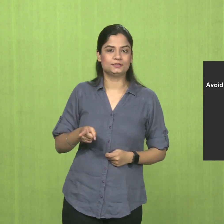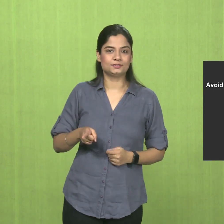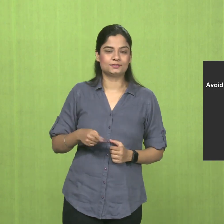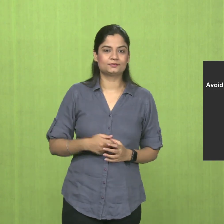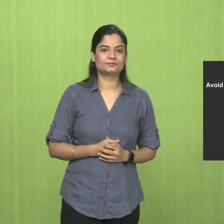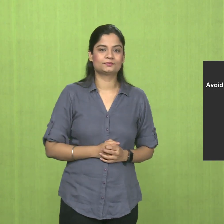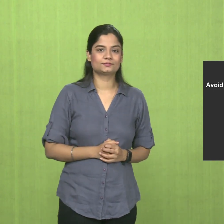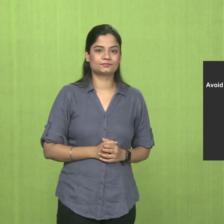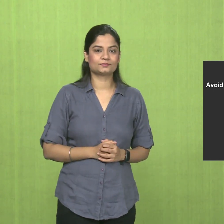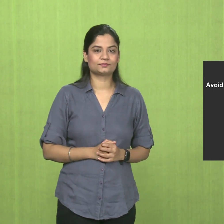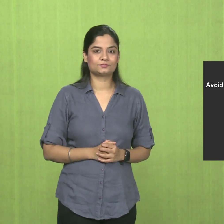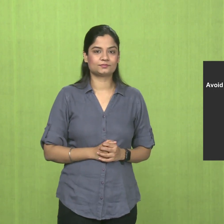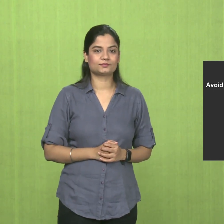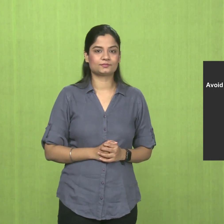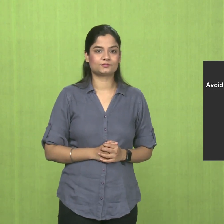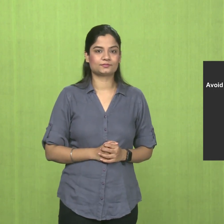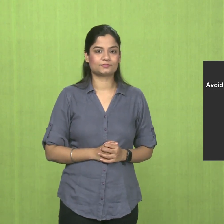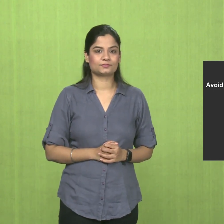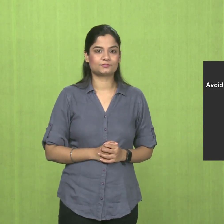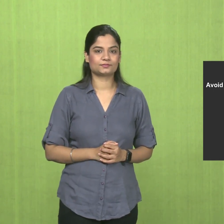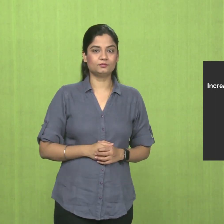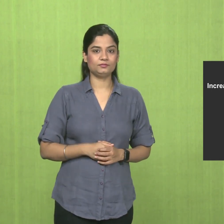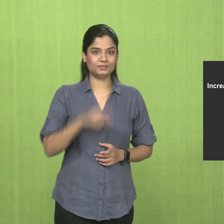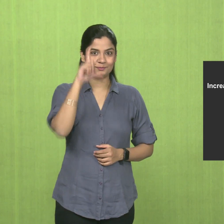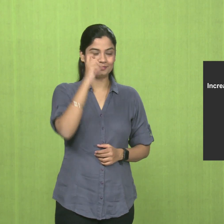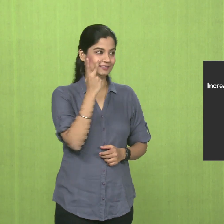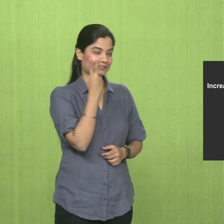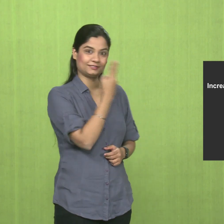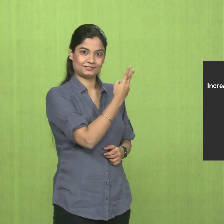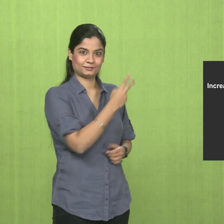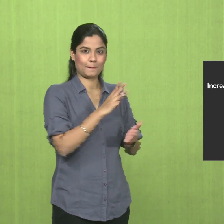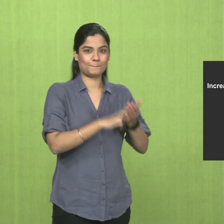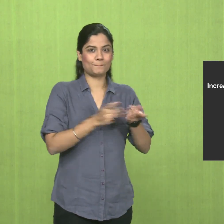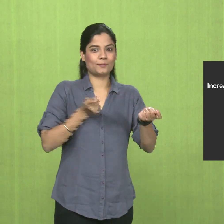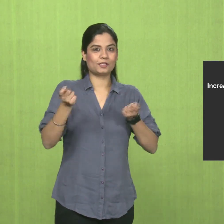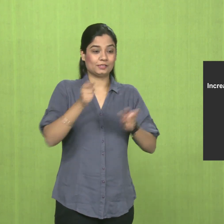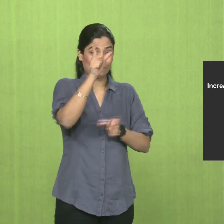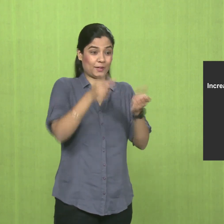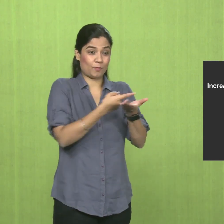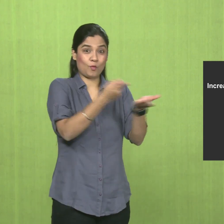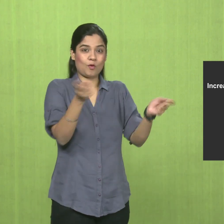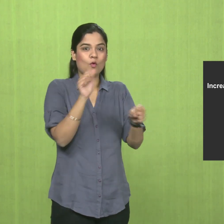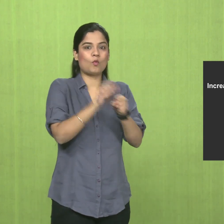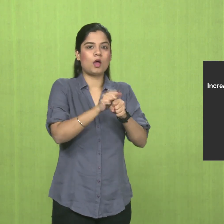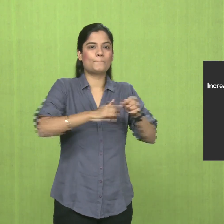it's mismanagement. So manage the resources well. As you can see in the picture, management helps